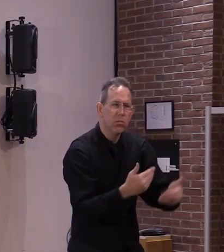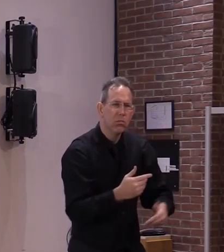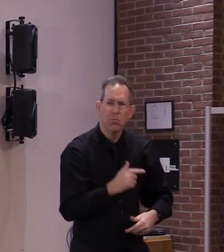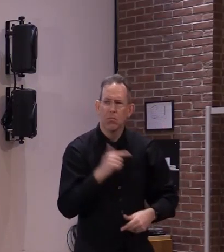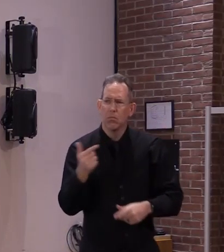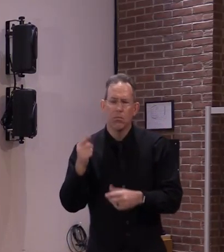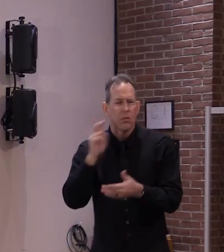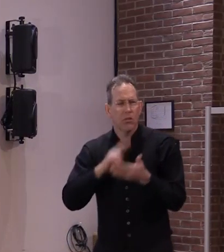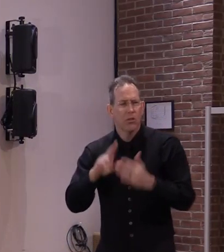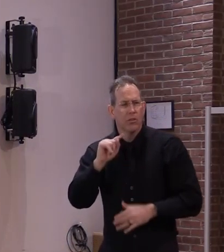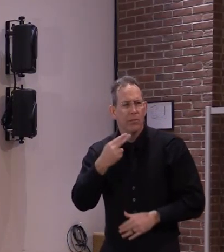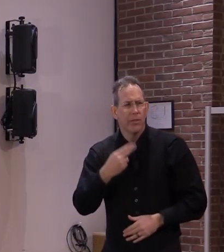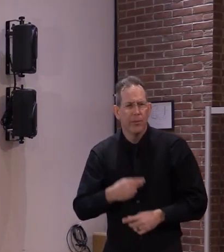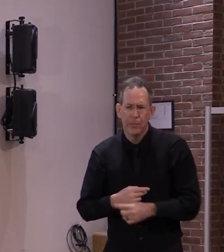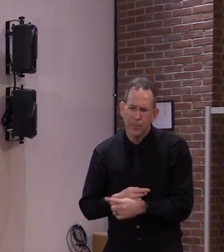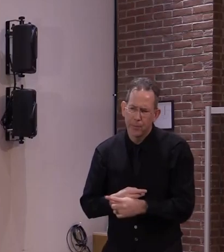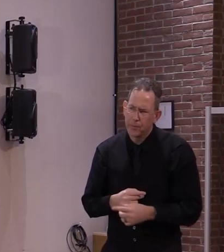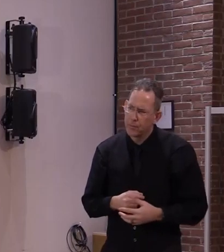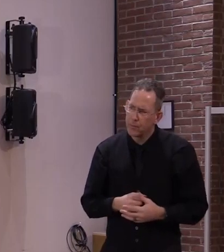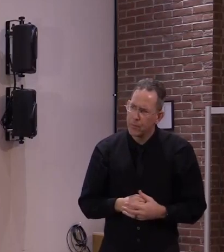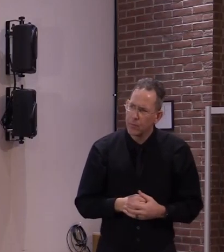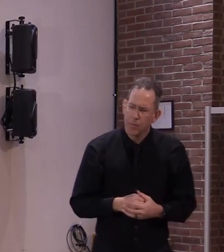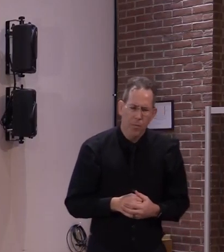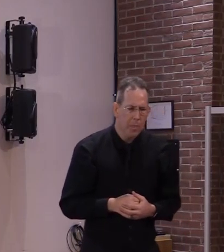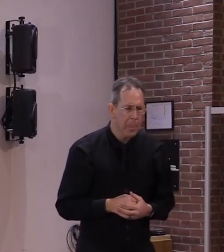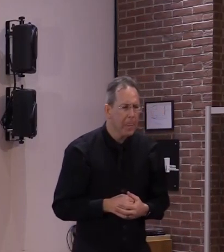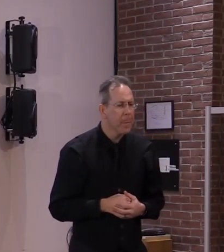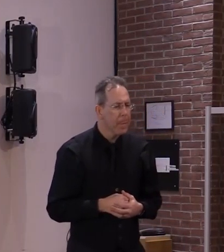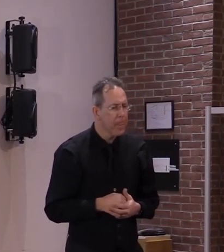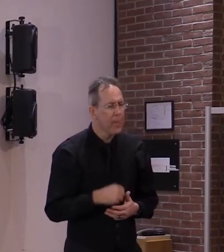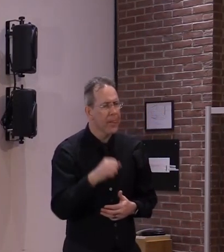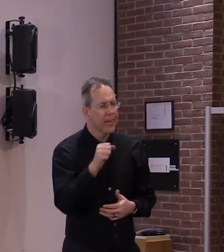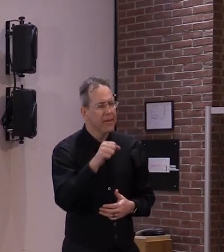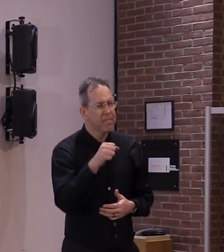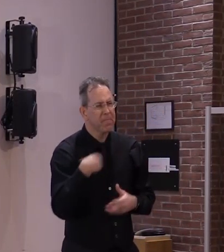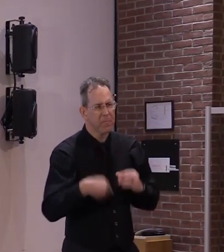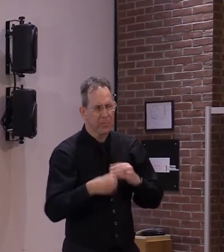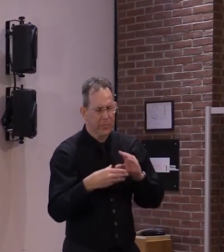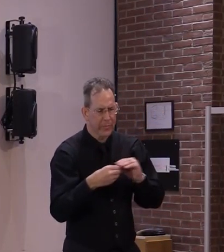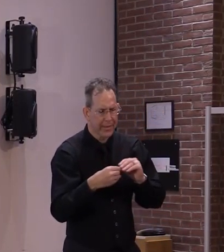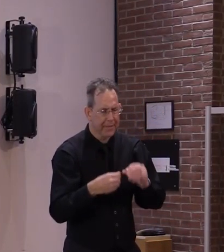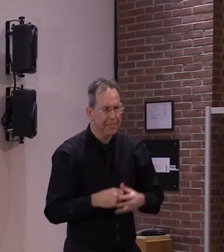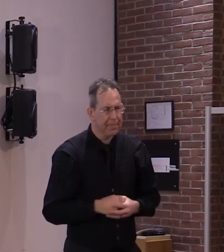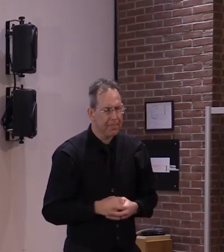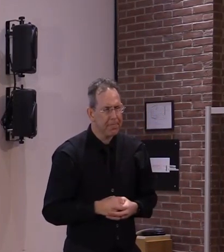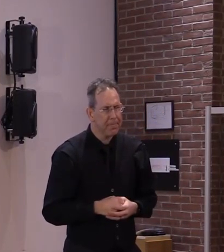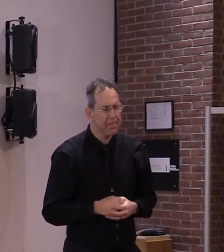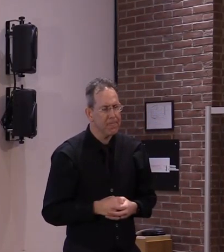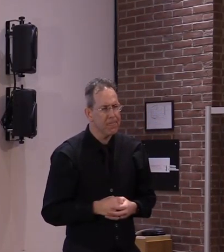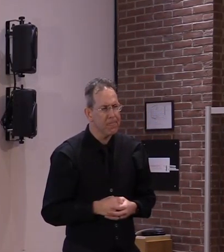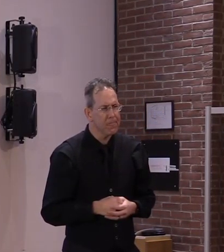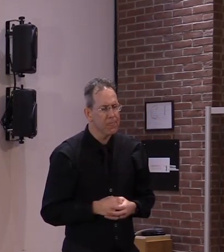Thanks for the question. I really appreciate it. We do send out guidance on minimizing vaccine doses,